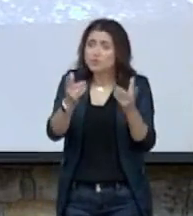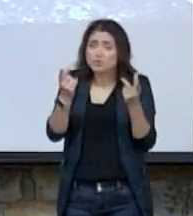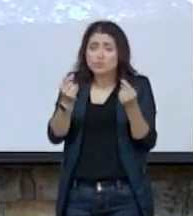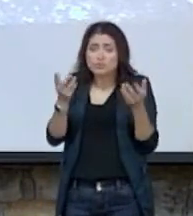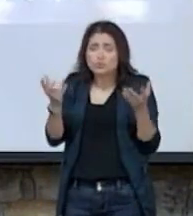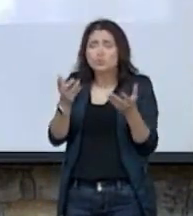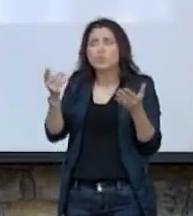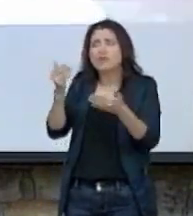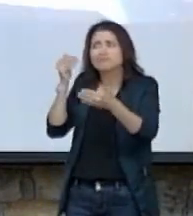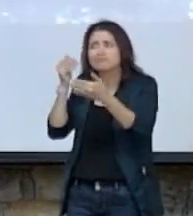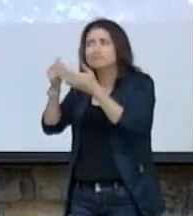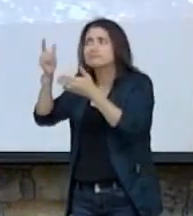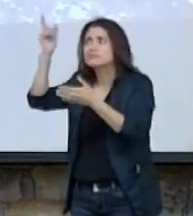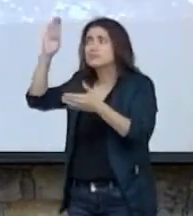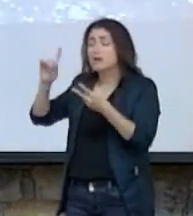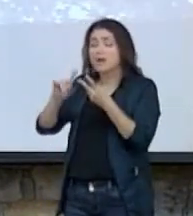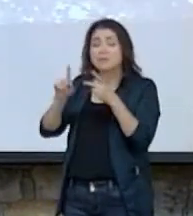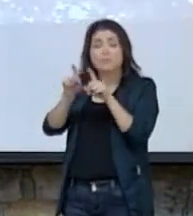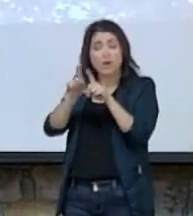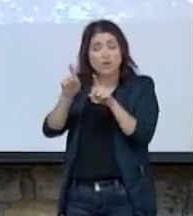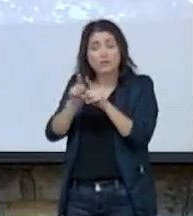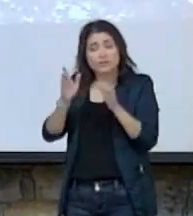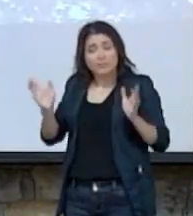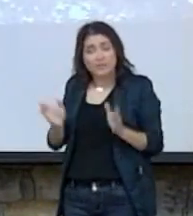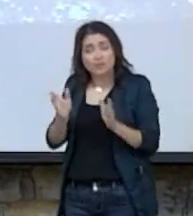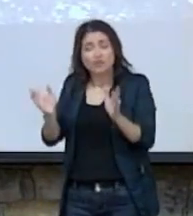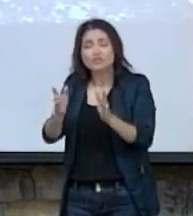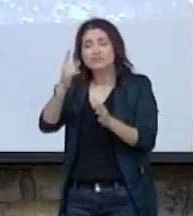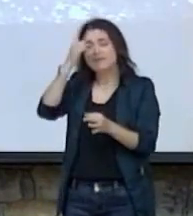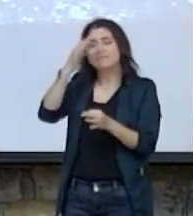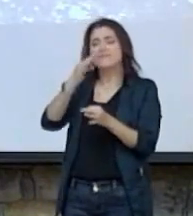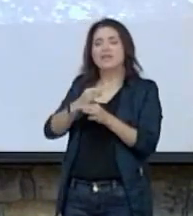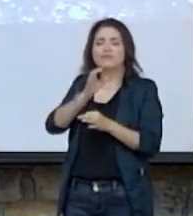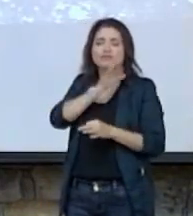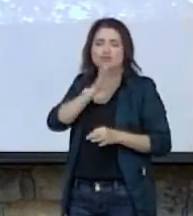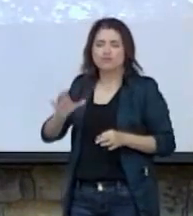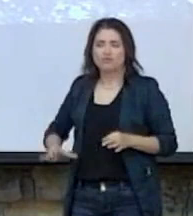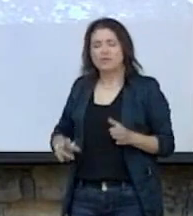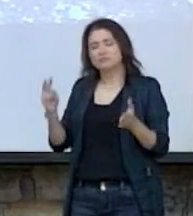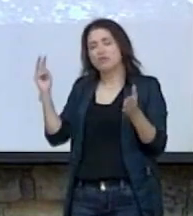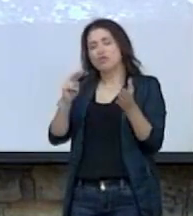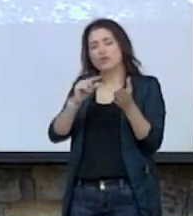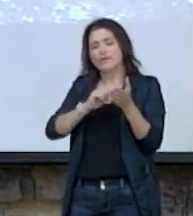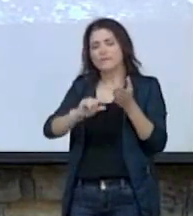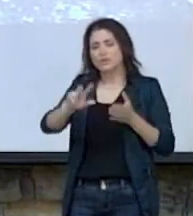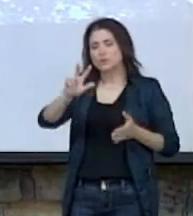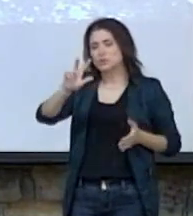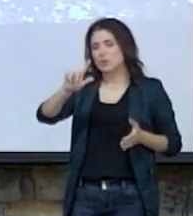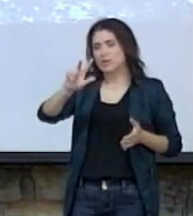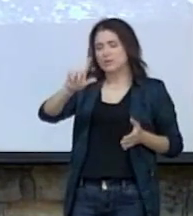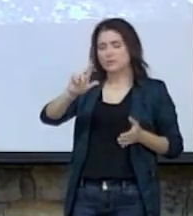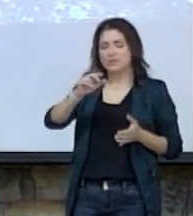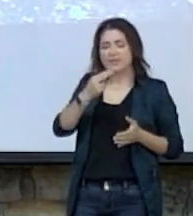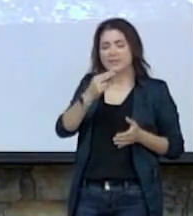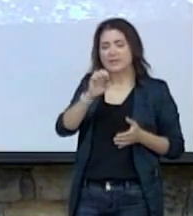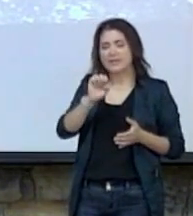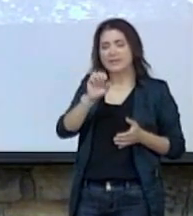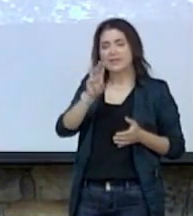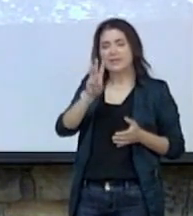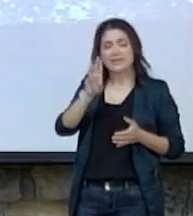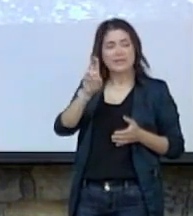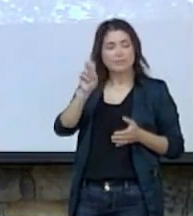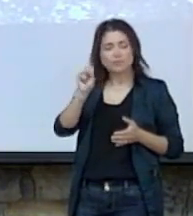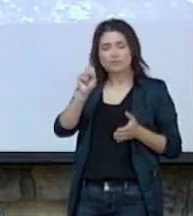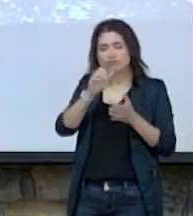God. But we also need to be encouraged to be faithful to Christ. Look at verse 23 with me back in Hebrews chapter 10. Let us